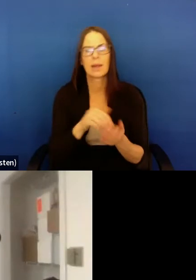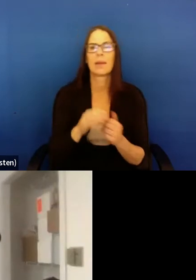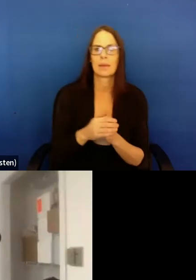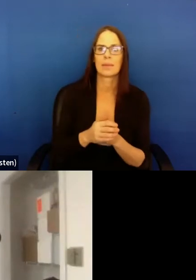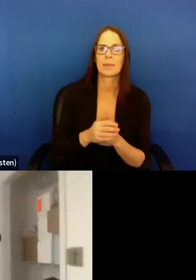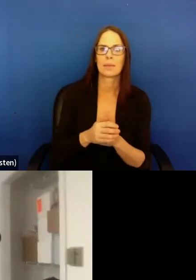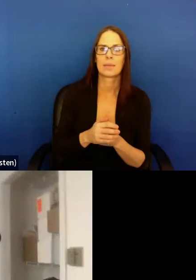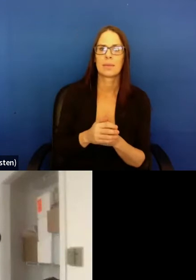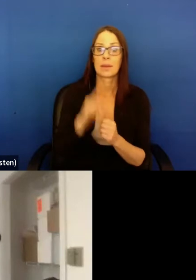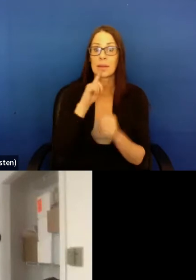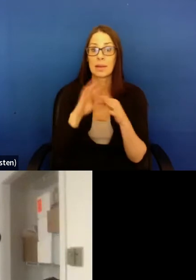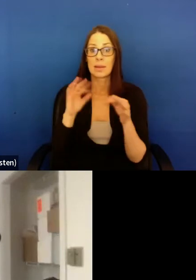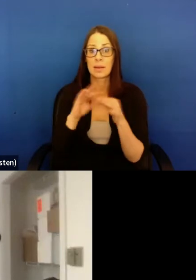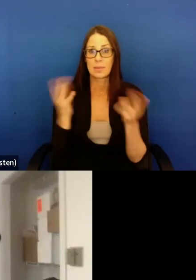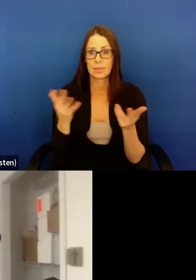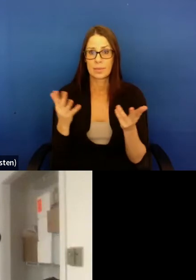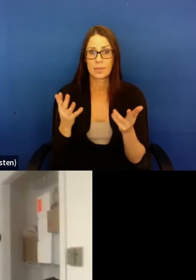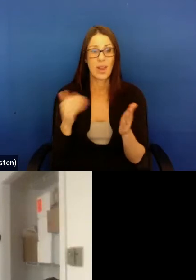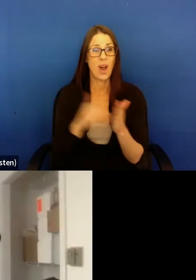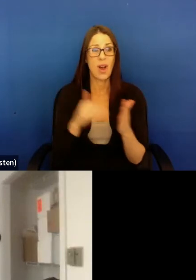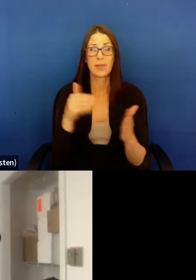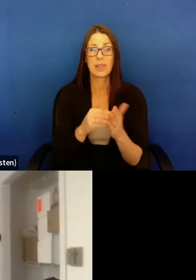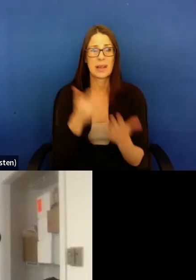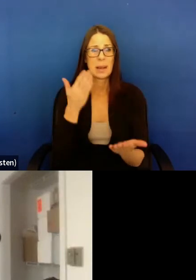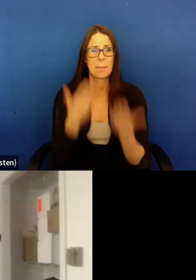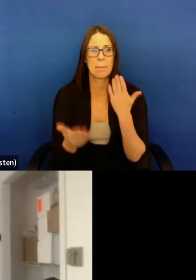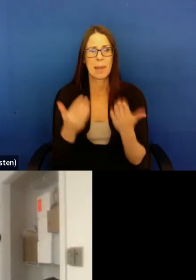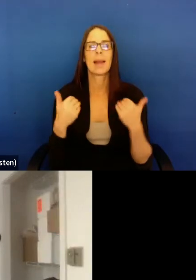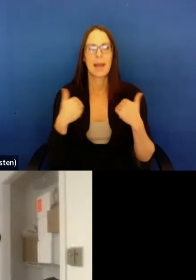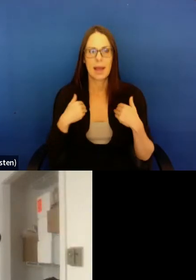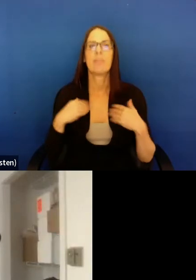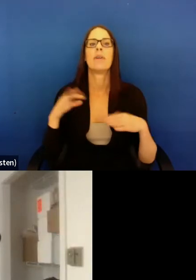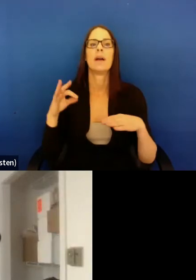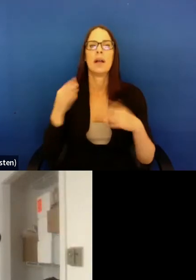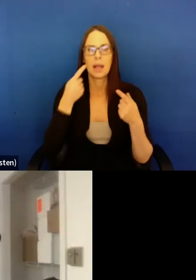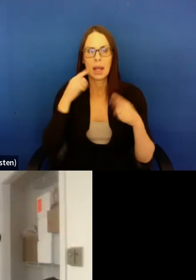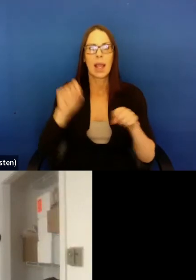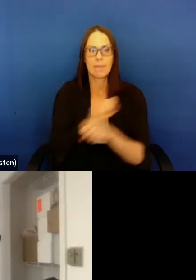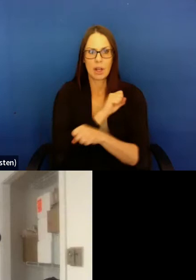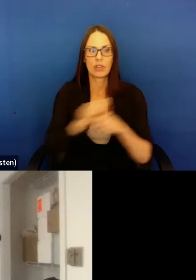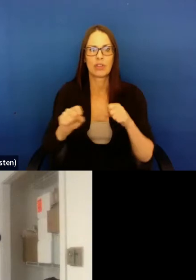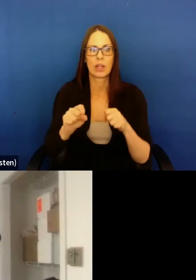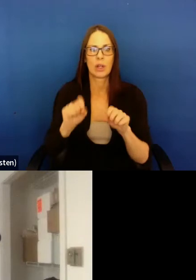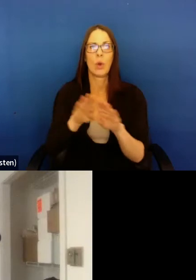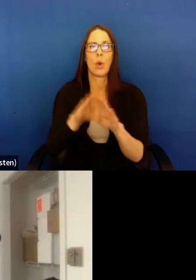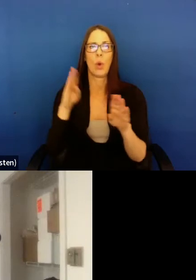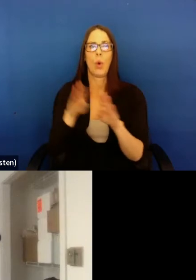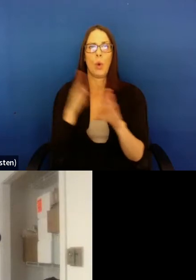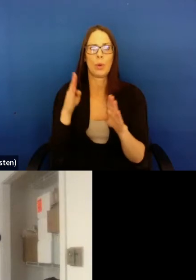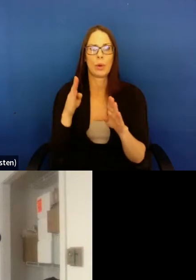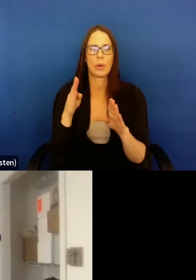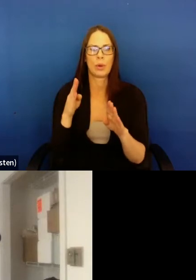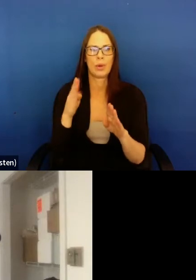the comment was that a lot of times there might be a functioning opener. However, someone like maybe